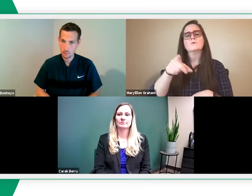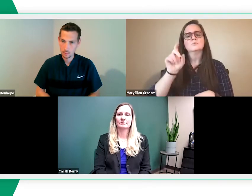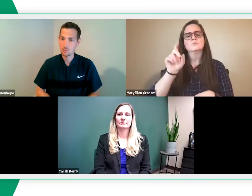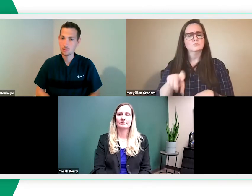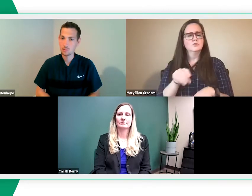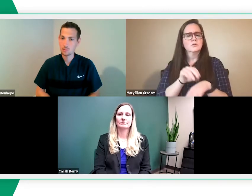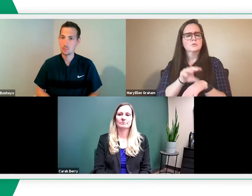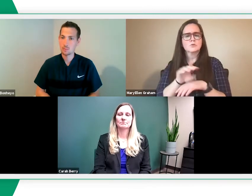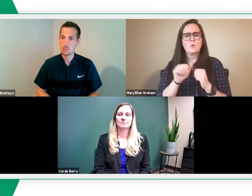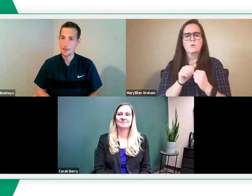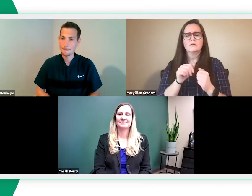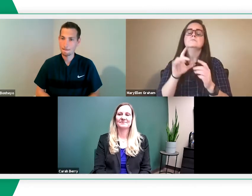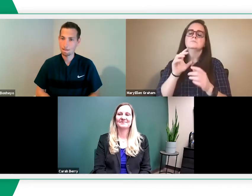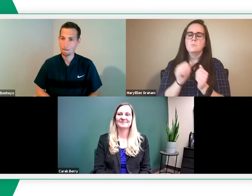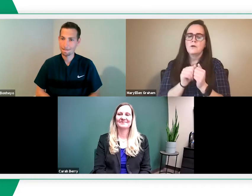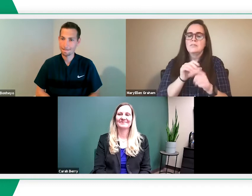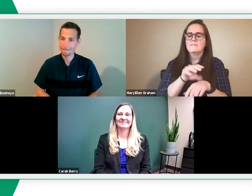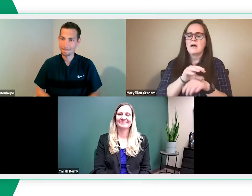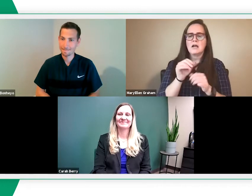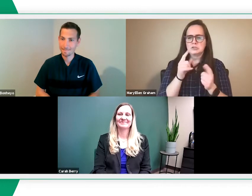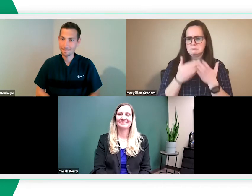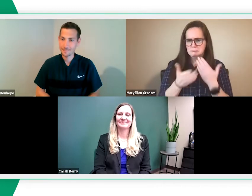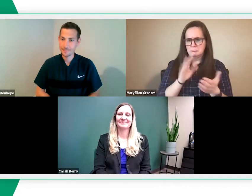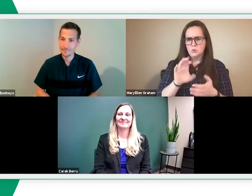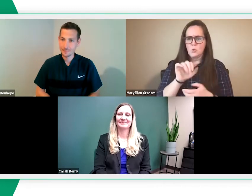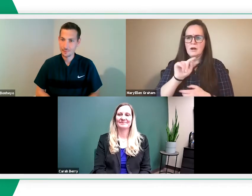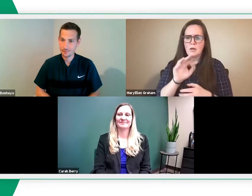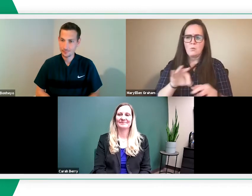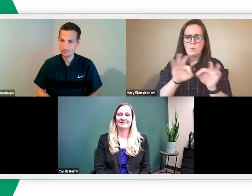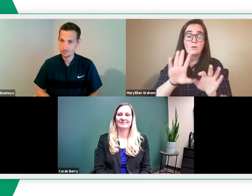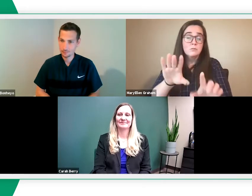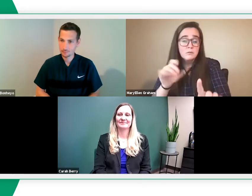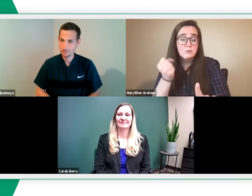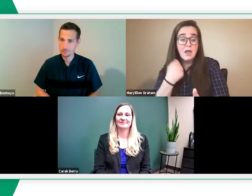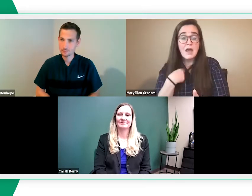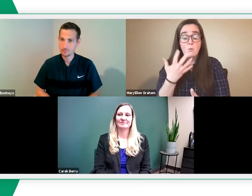advisor regardless of, or net worth. You should always consult with an advisor.